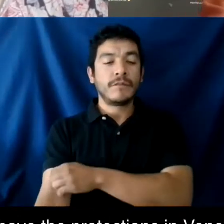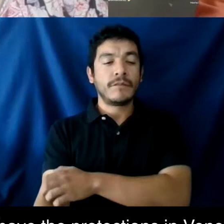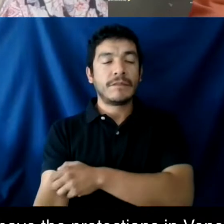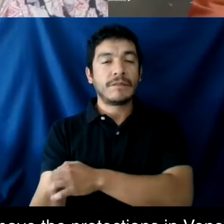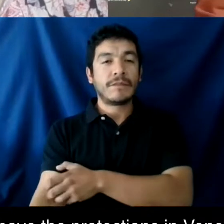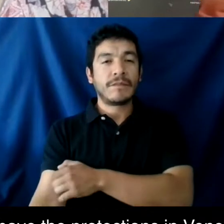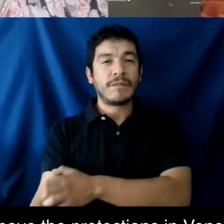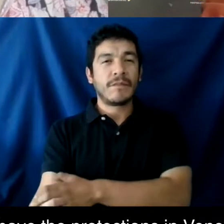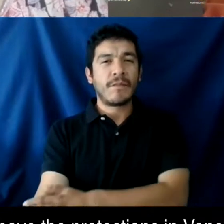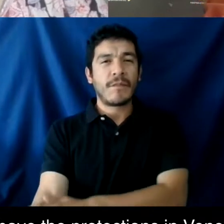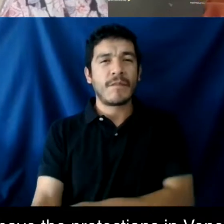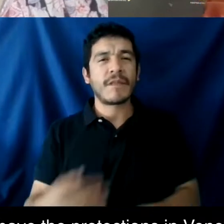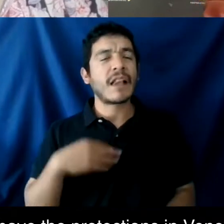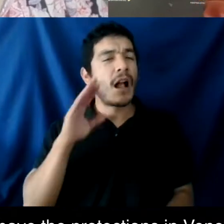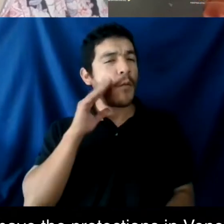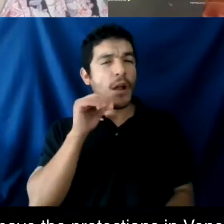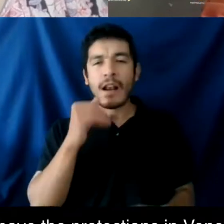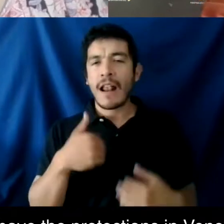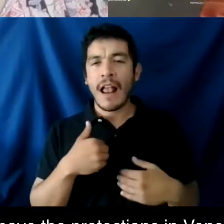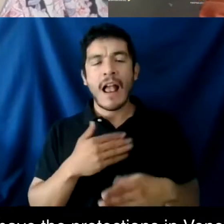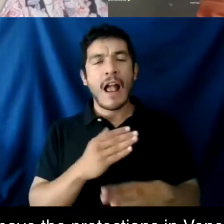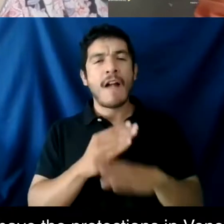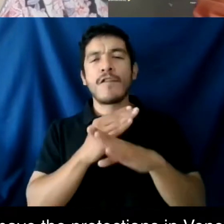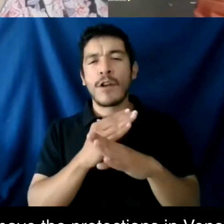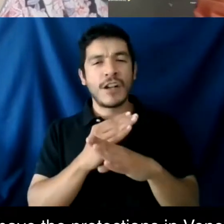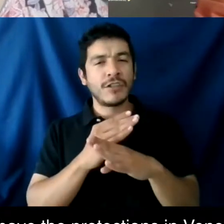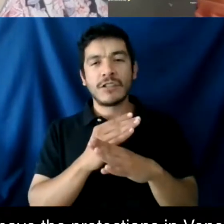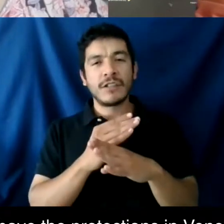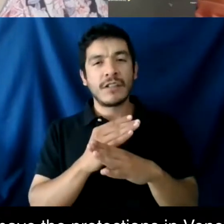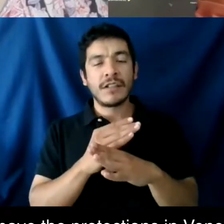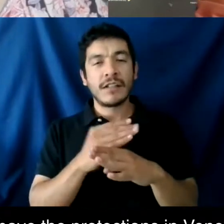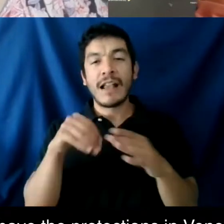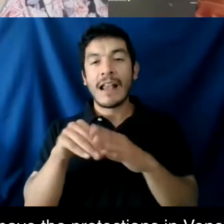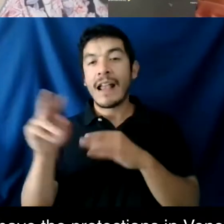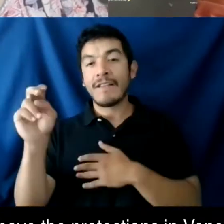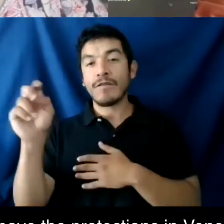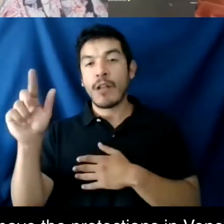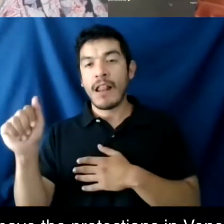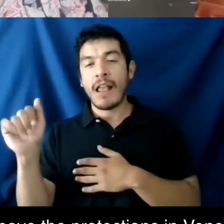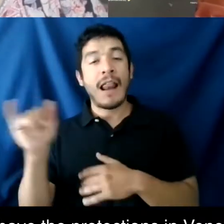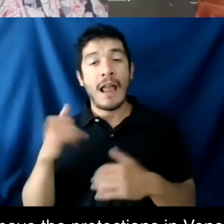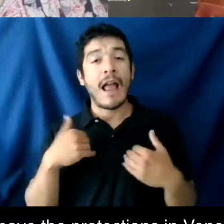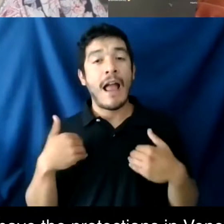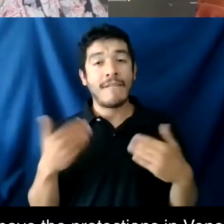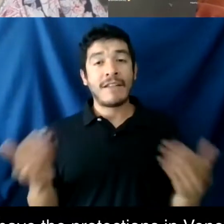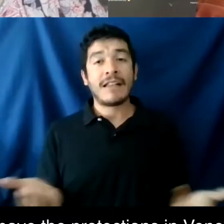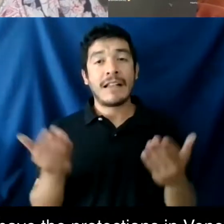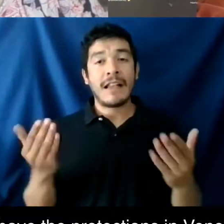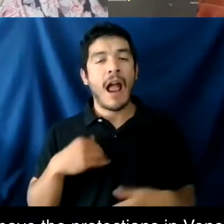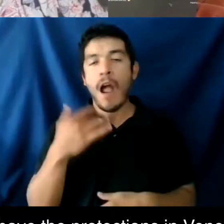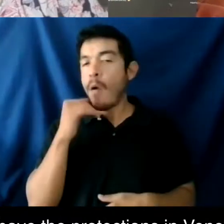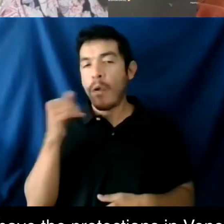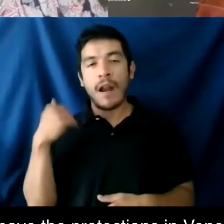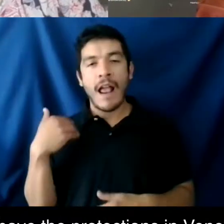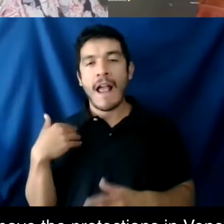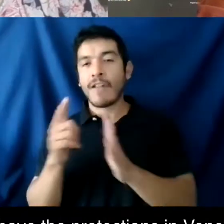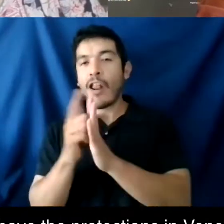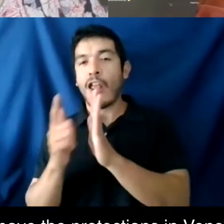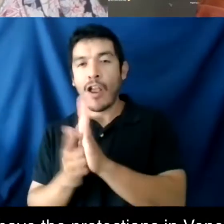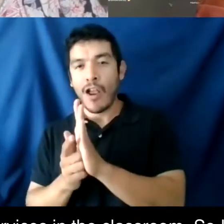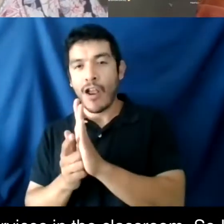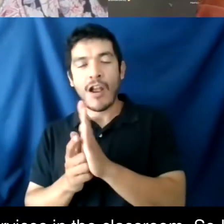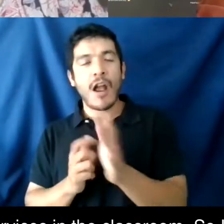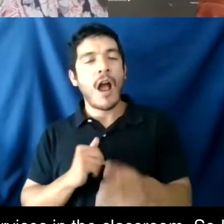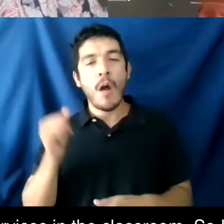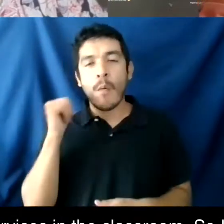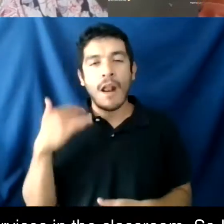not have the protections in Venezuela as I had here. I would not have the laws. I would not